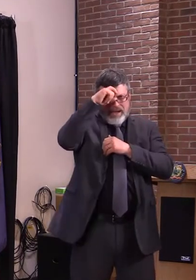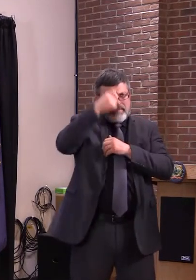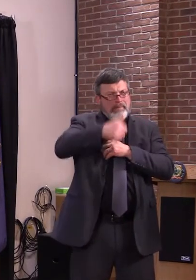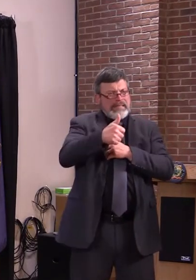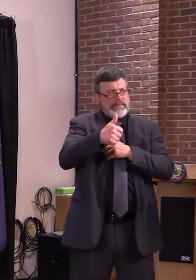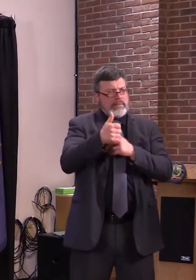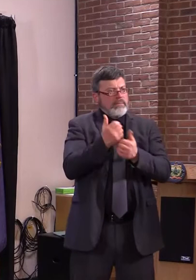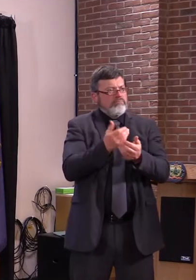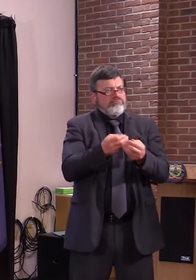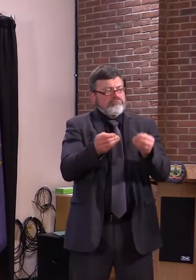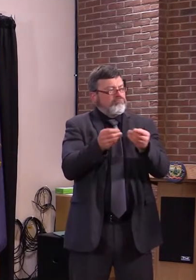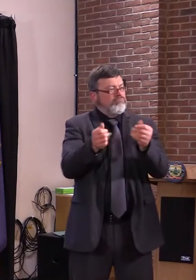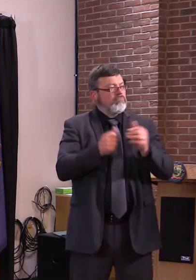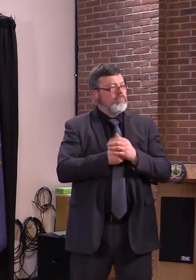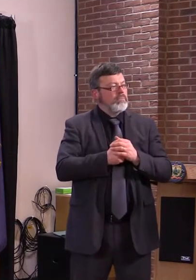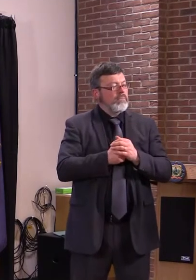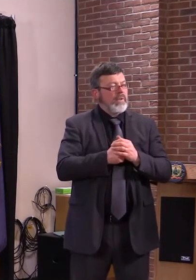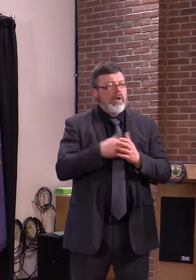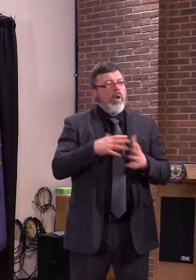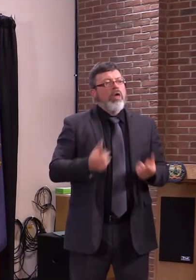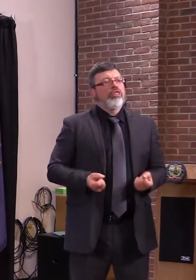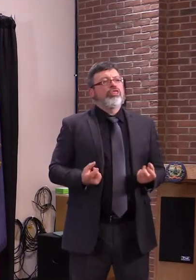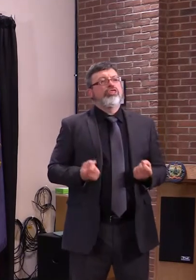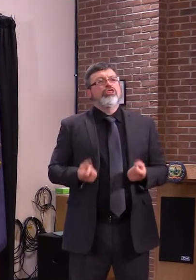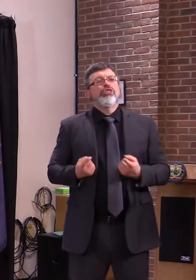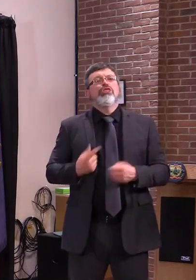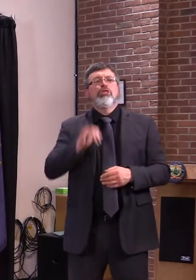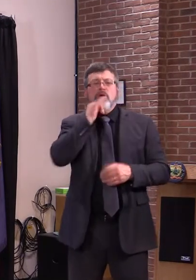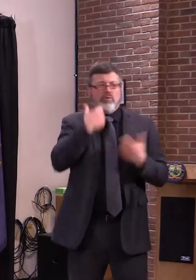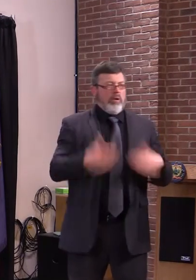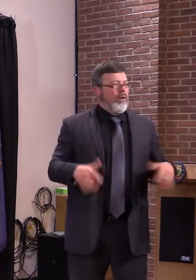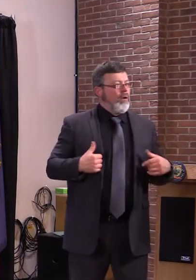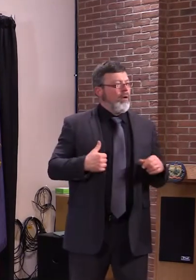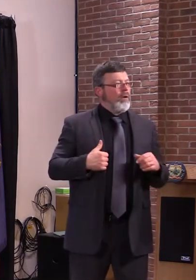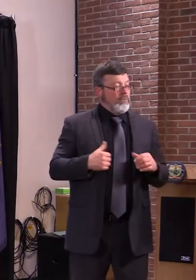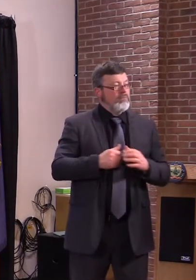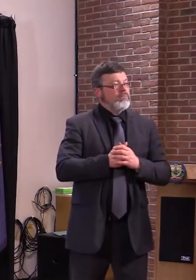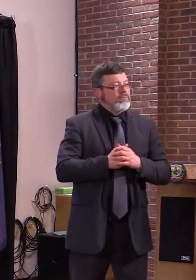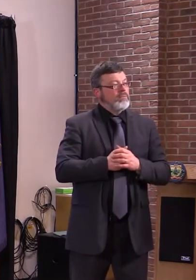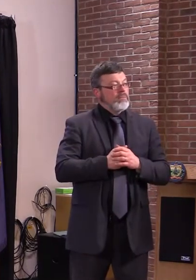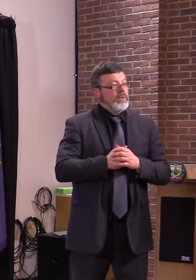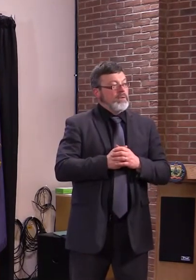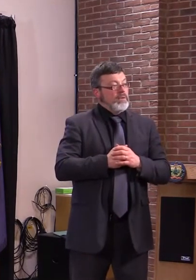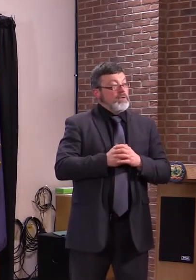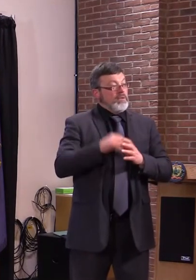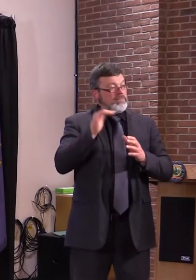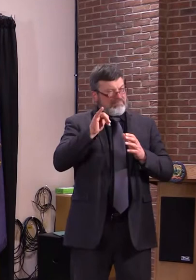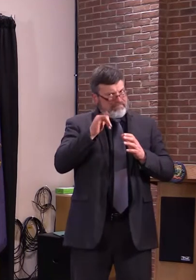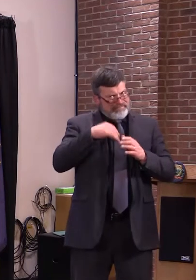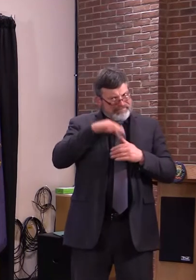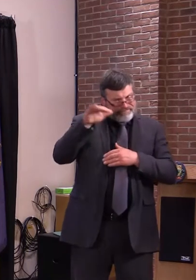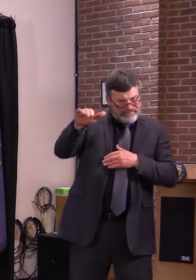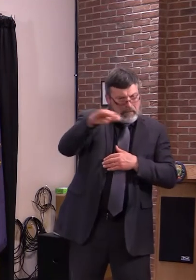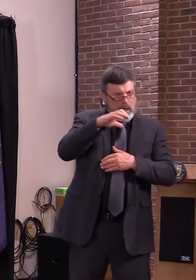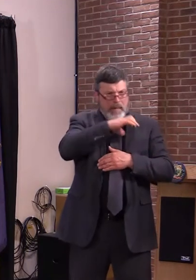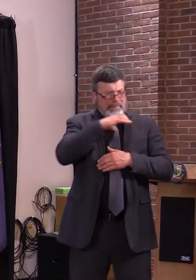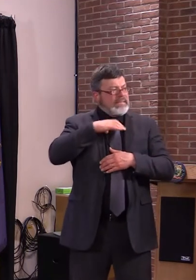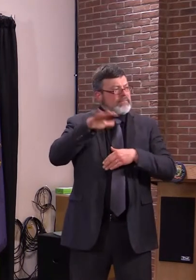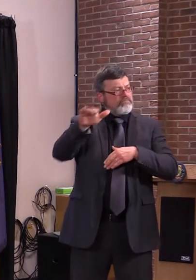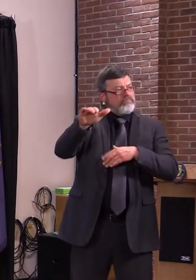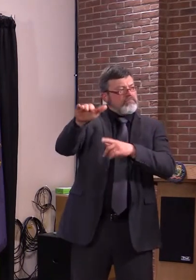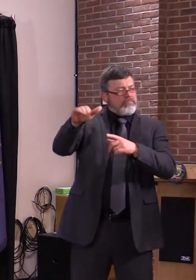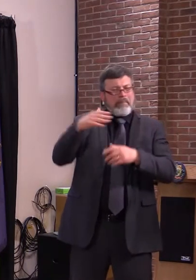In conclusion, the administration is asking the committee specifically to adhere to prior